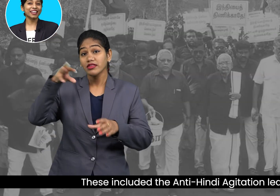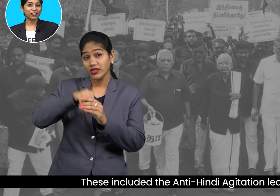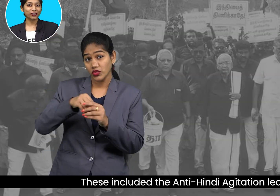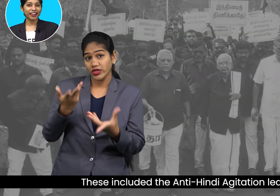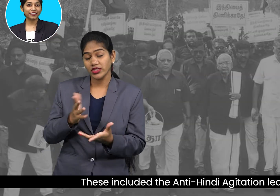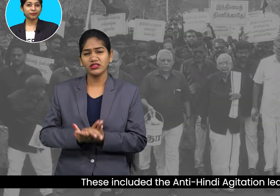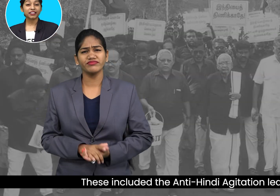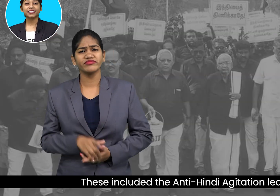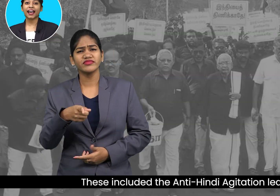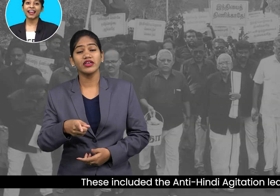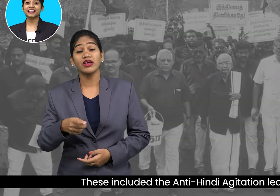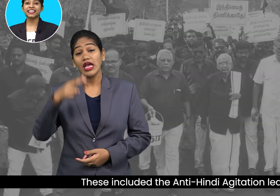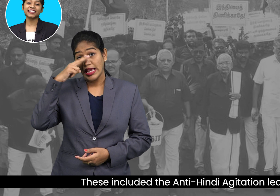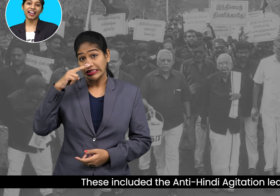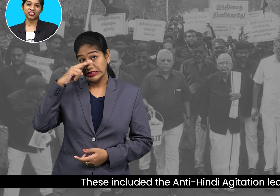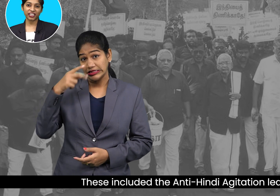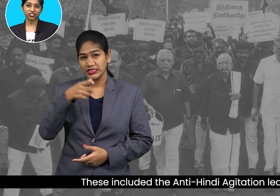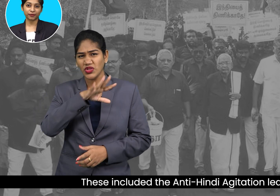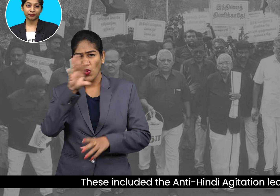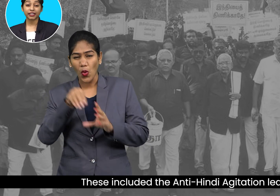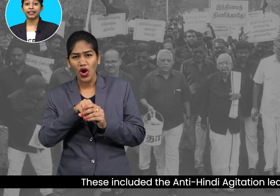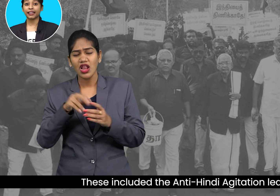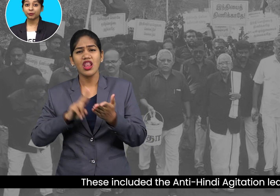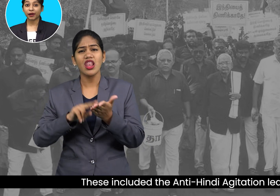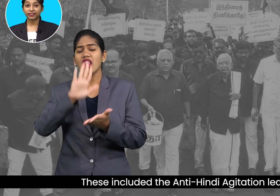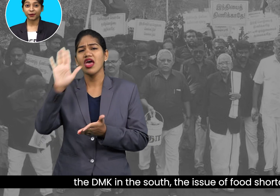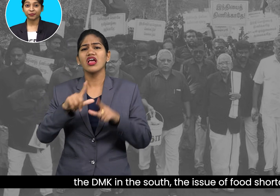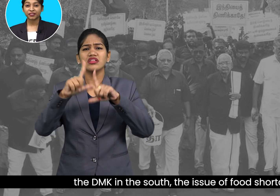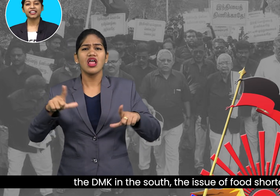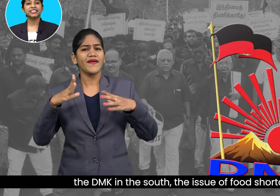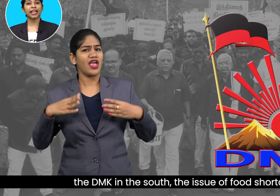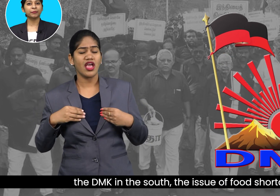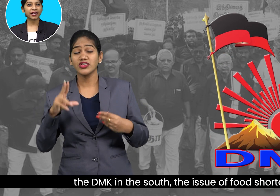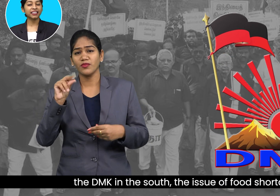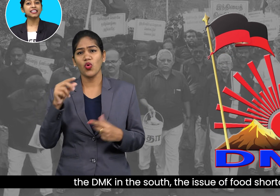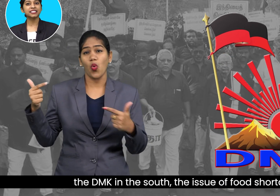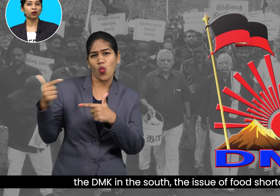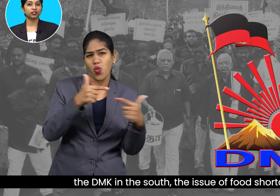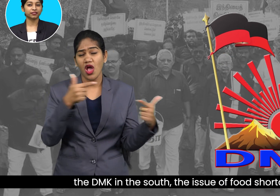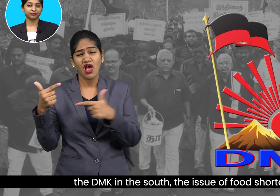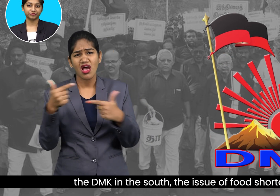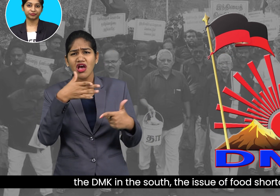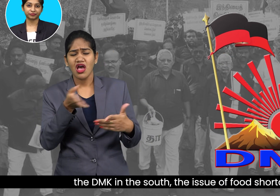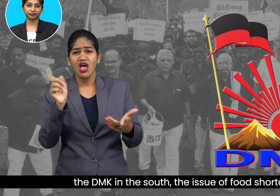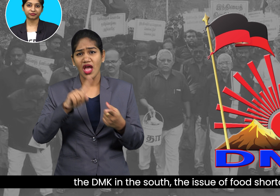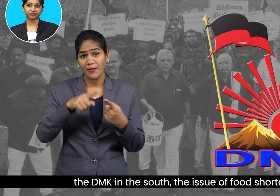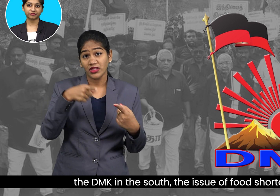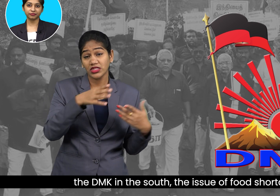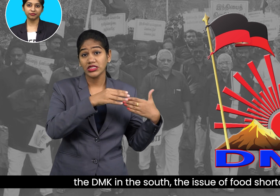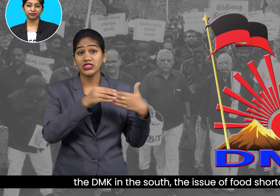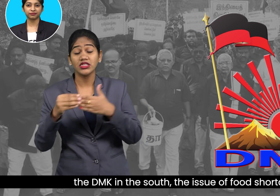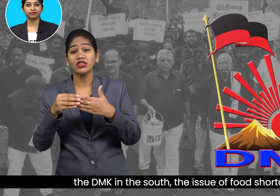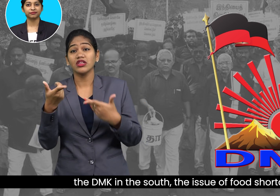These included the Anti-Hindi Agitation led by the DMK in the south,